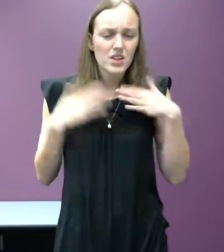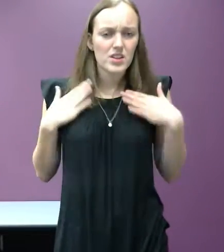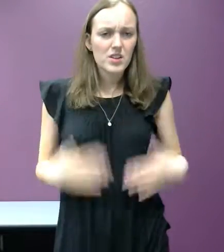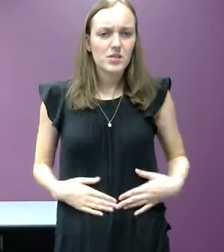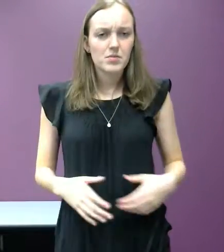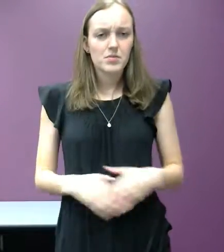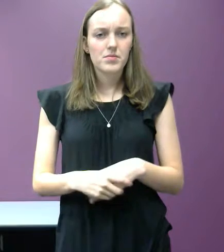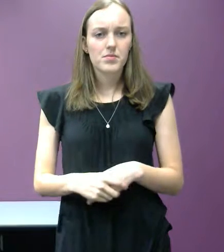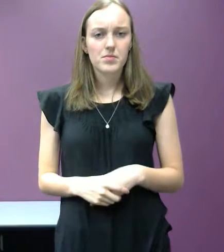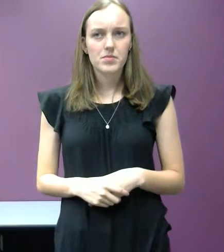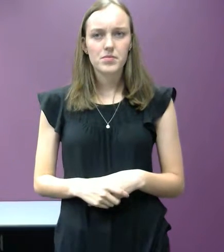that.